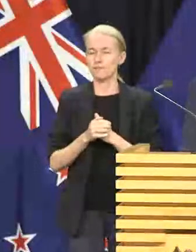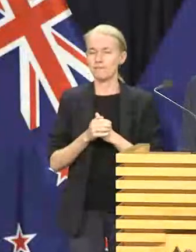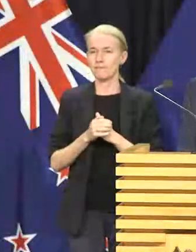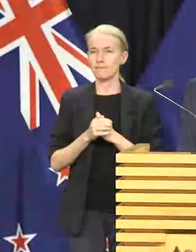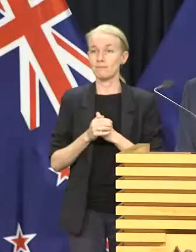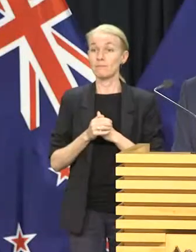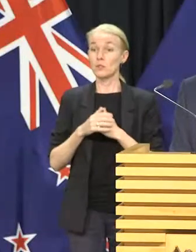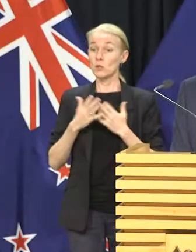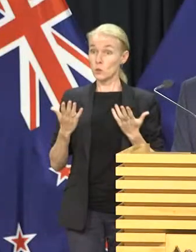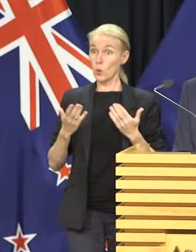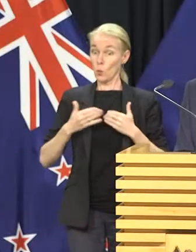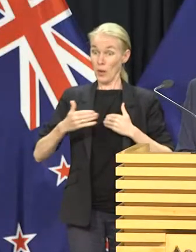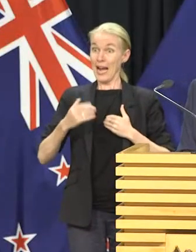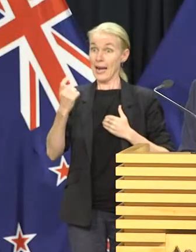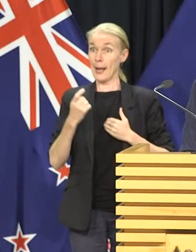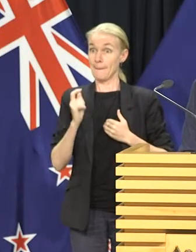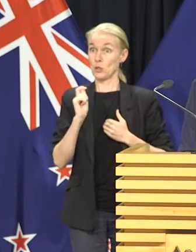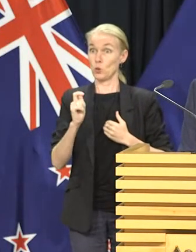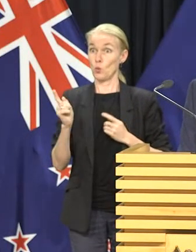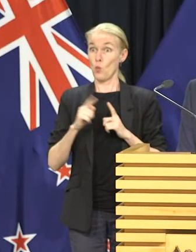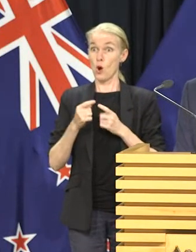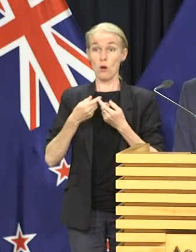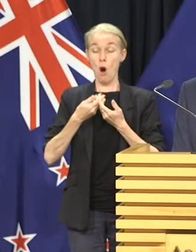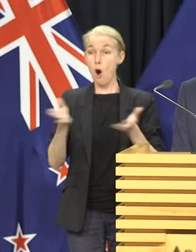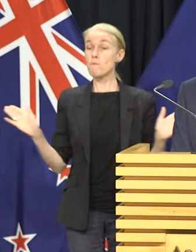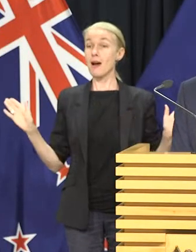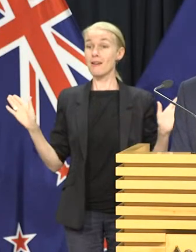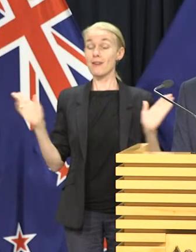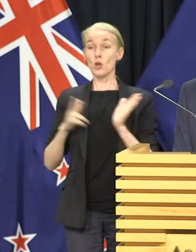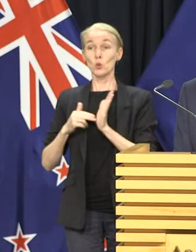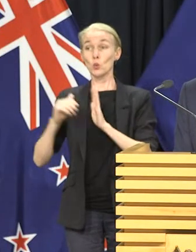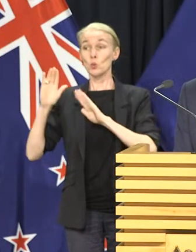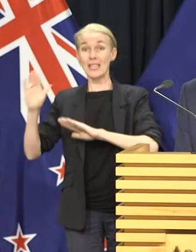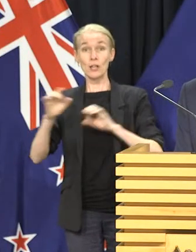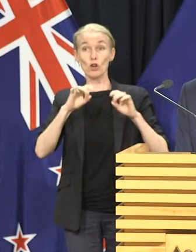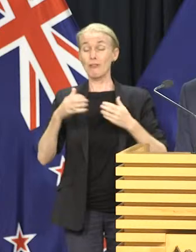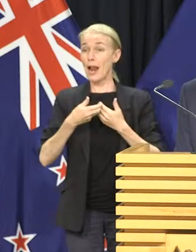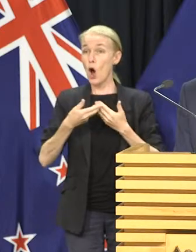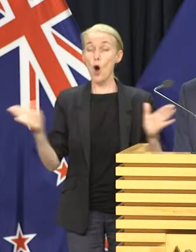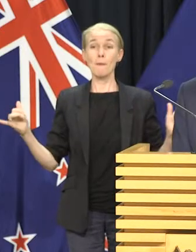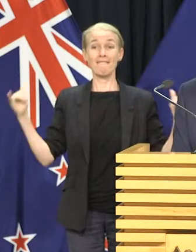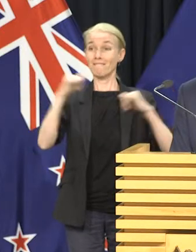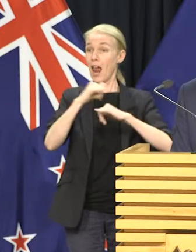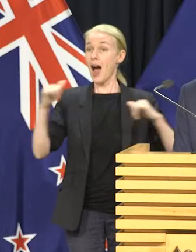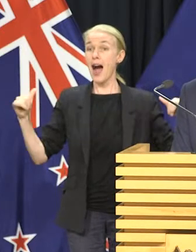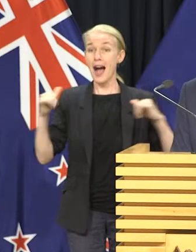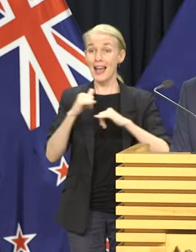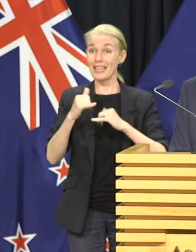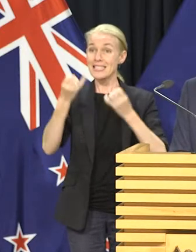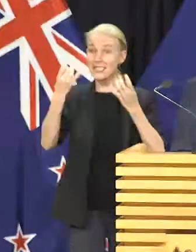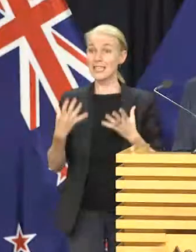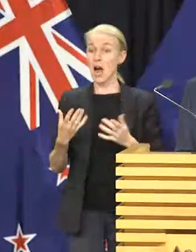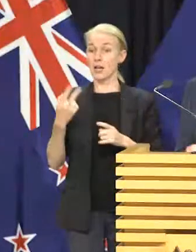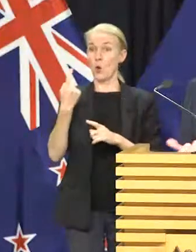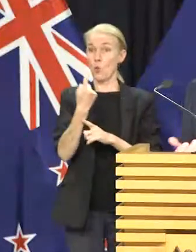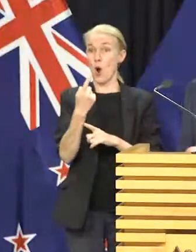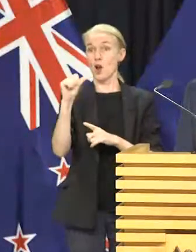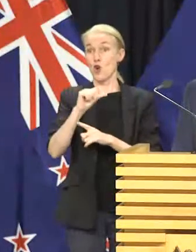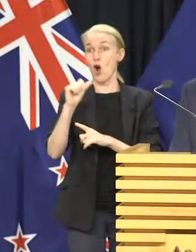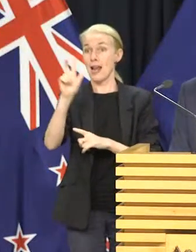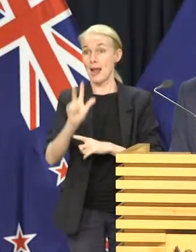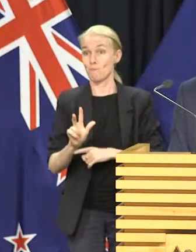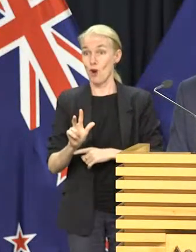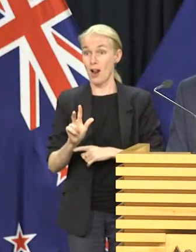quarantine-free travel between Australia and New Zealand that is now on the cards from the 19th of April, just a couple of comments about the responses in